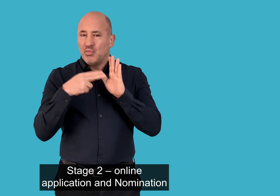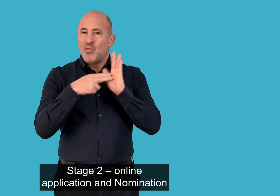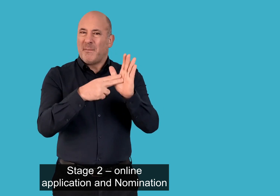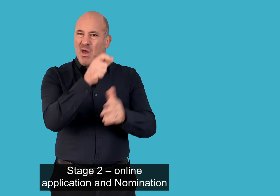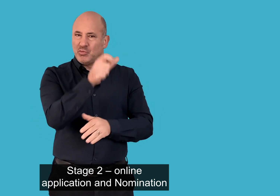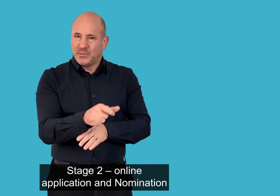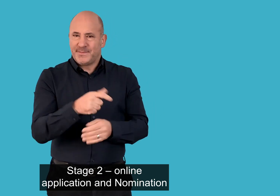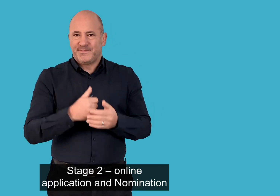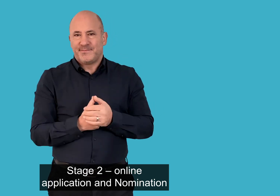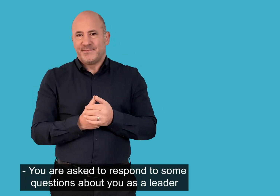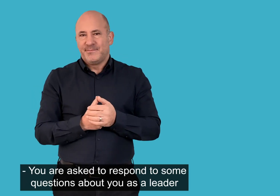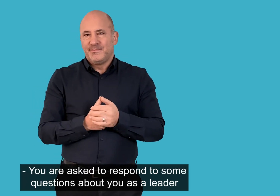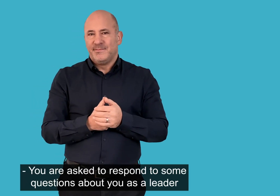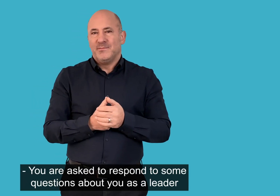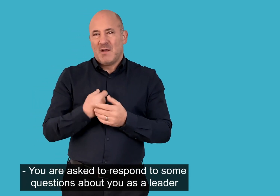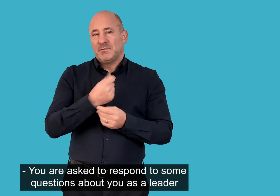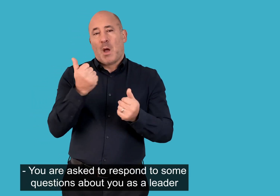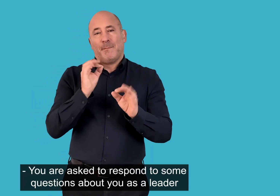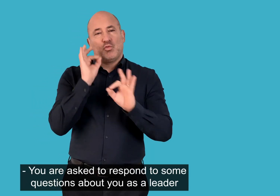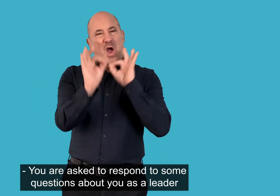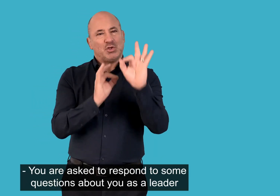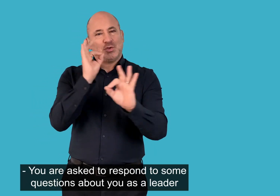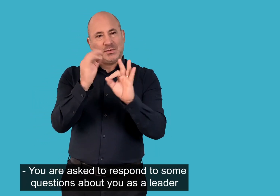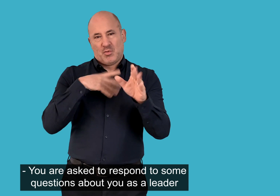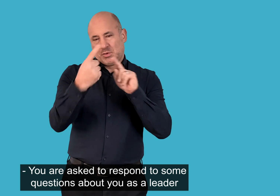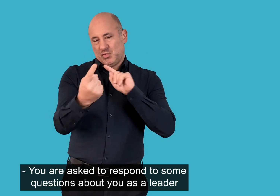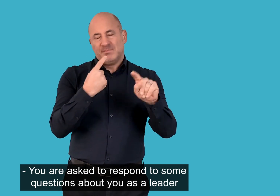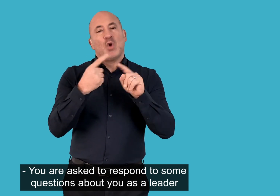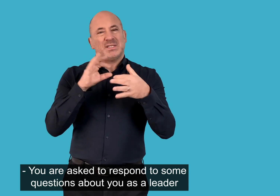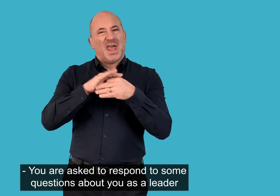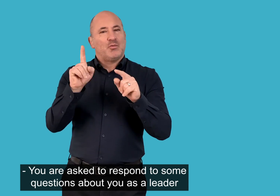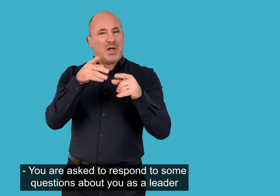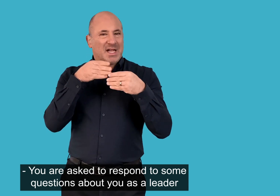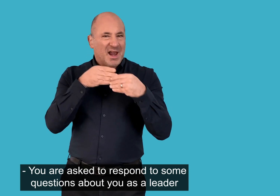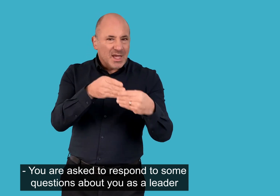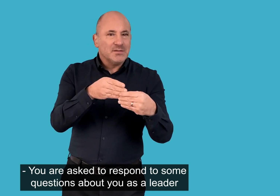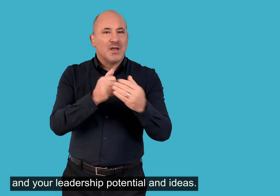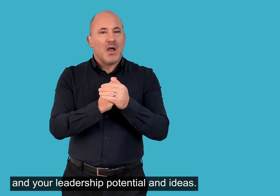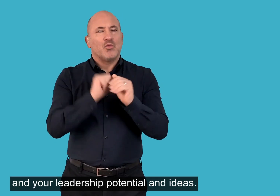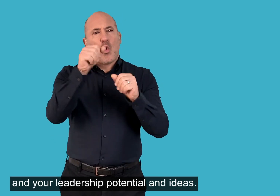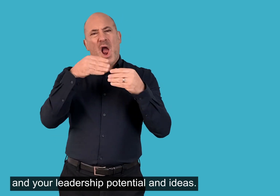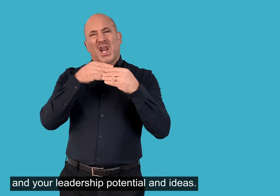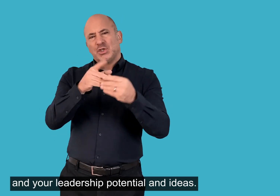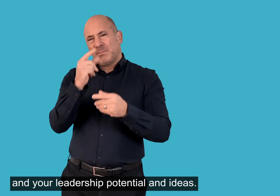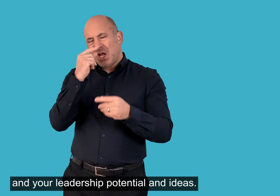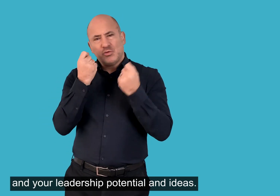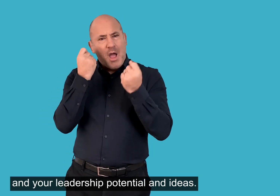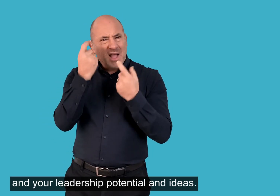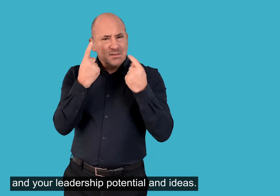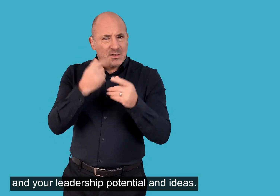nomination. You are asked to respond to some questions about you as a leader and your leadership potential